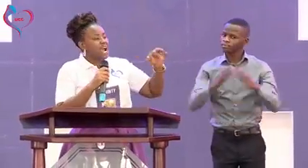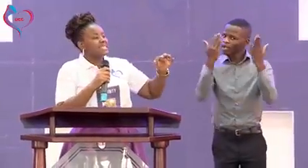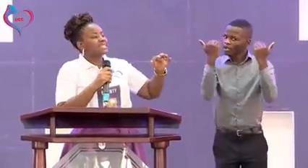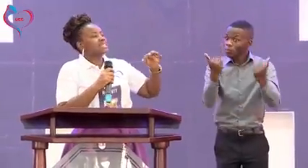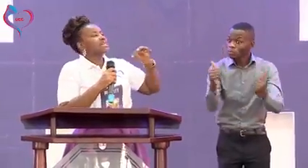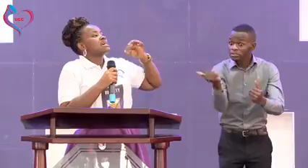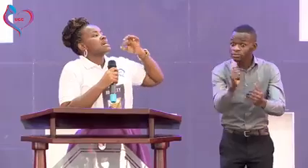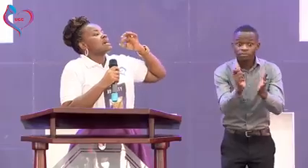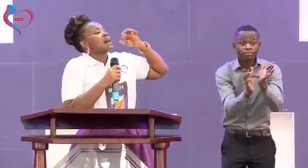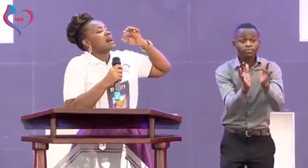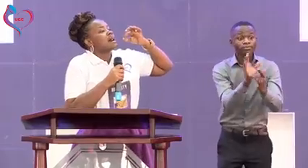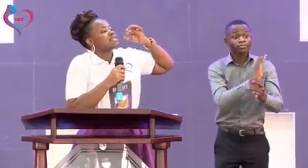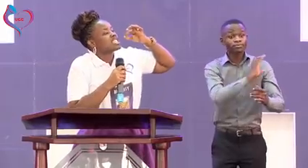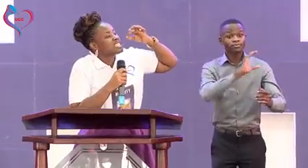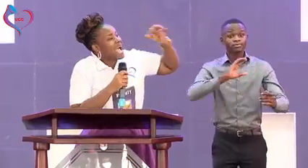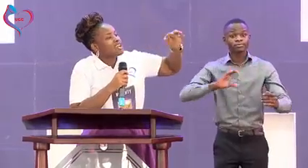Yet Christ